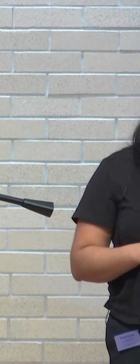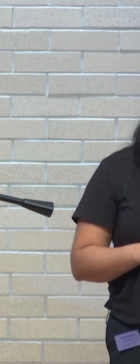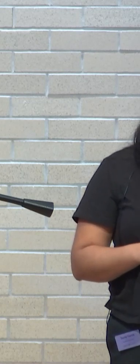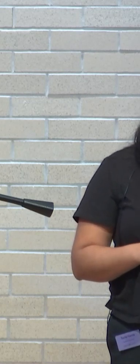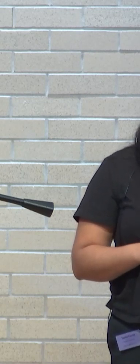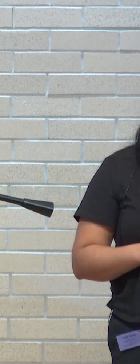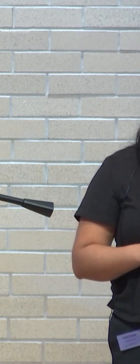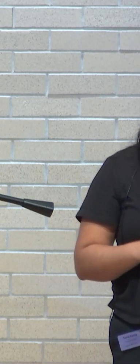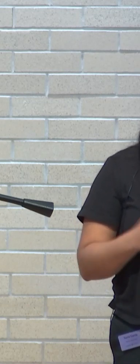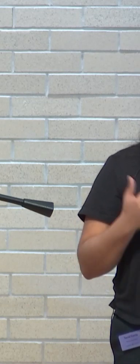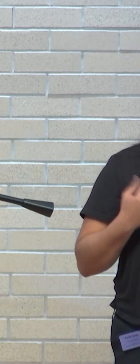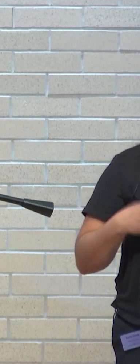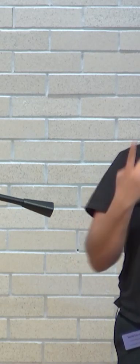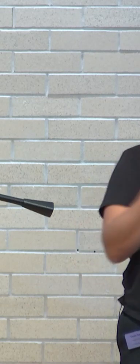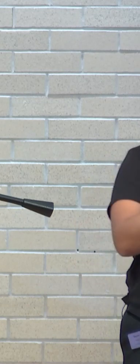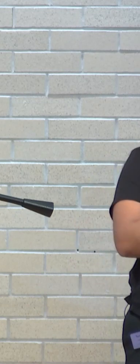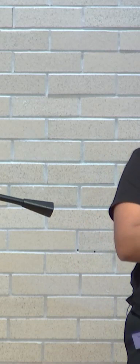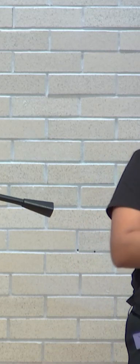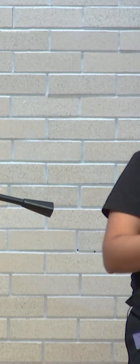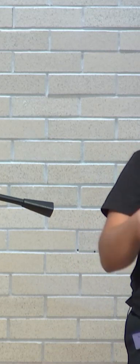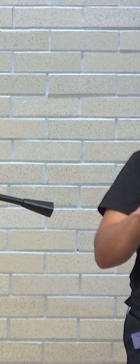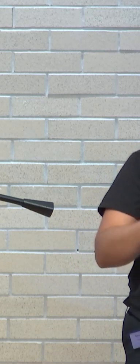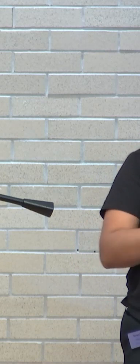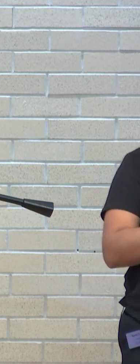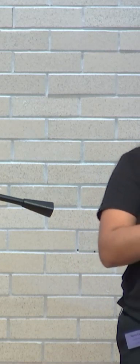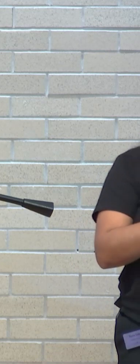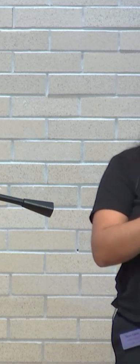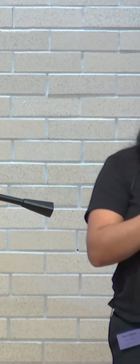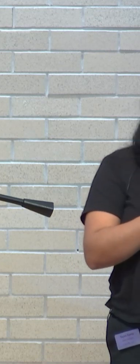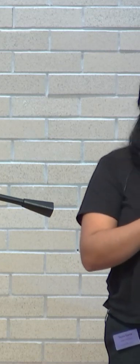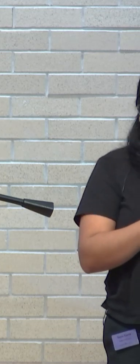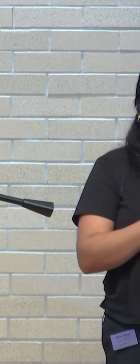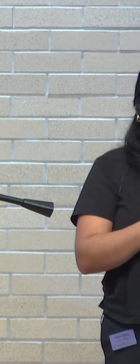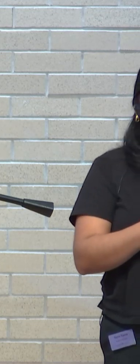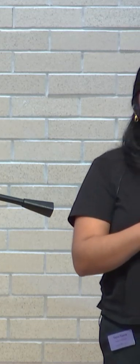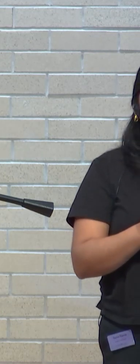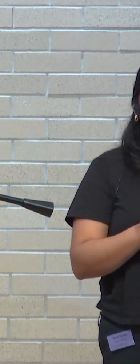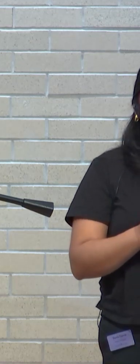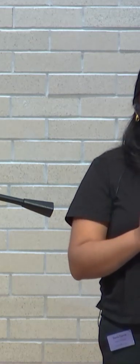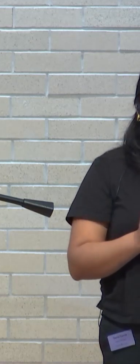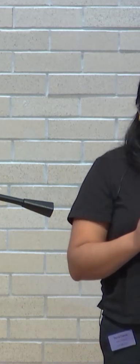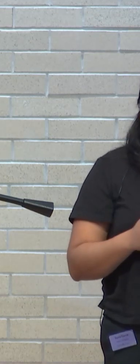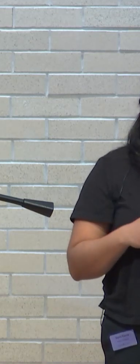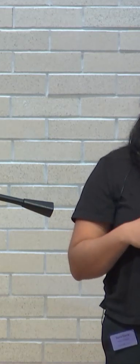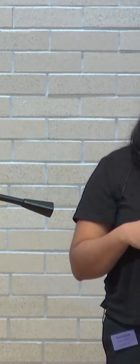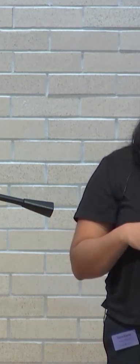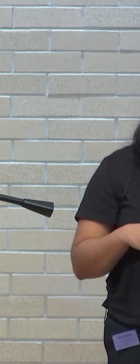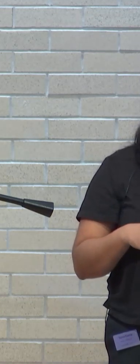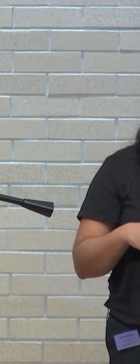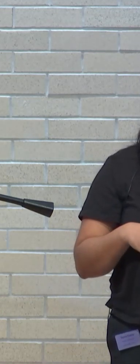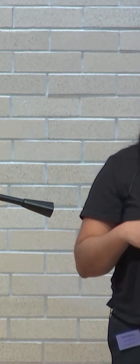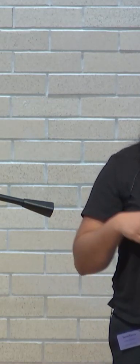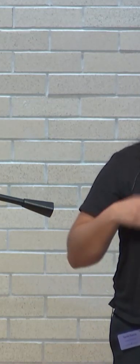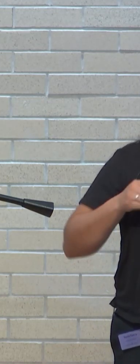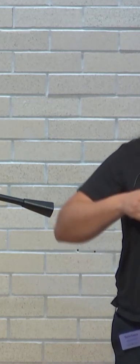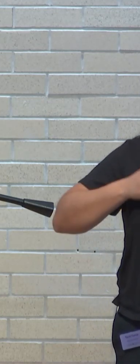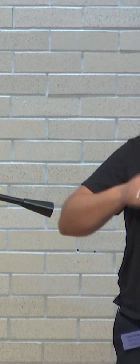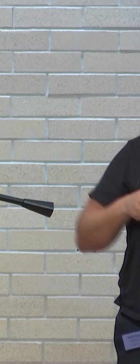May this day we come together. Mourning, we come to mend. Withered, we come to